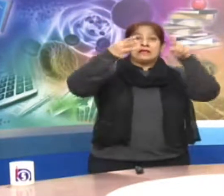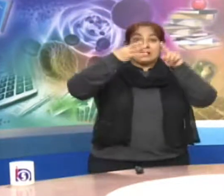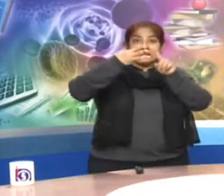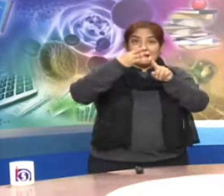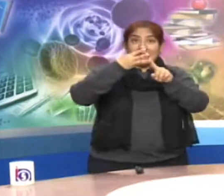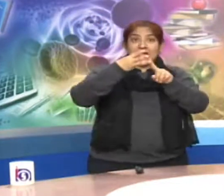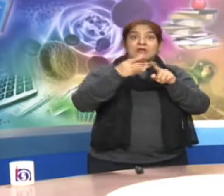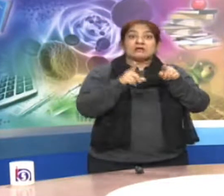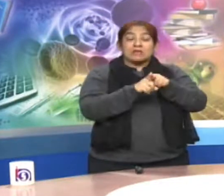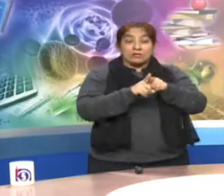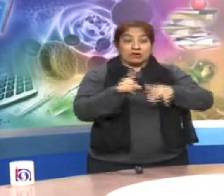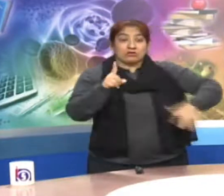Third is